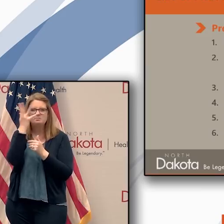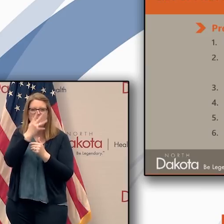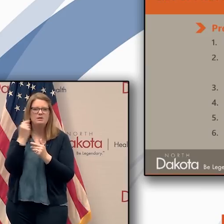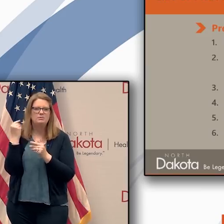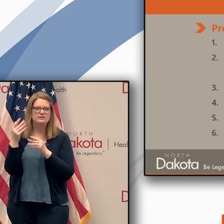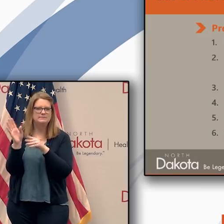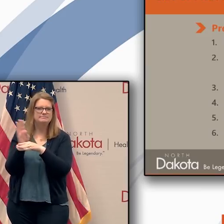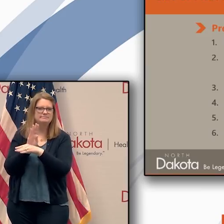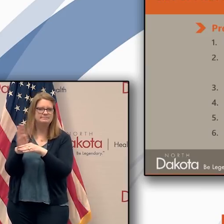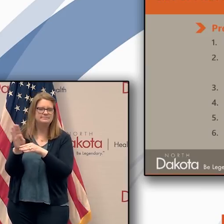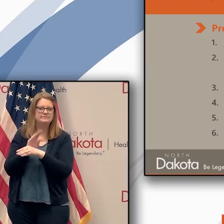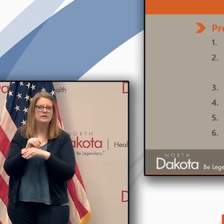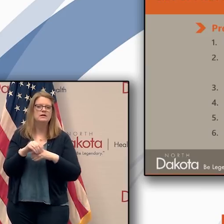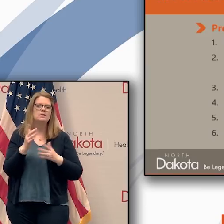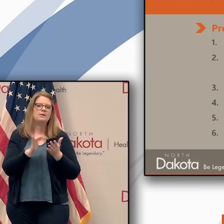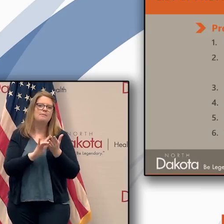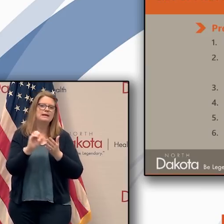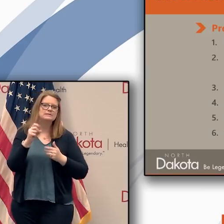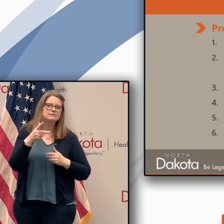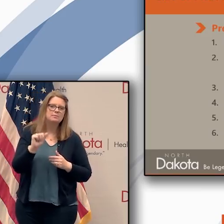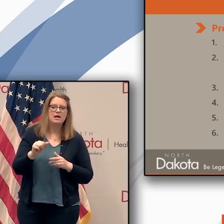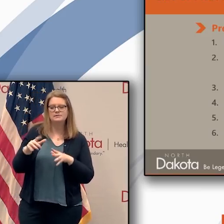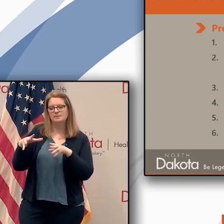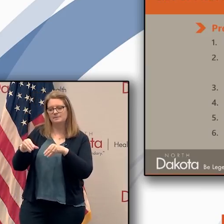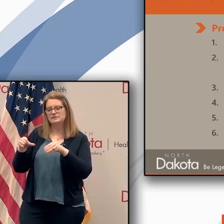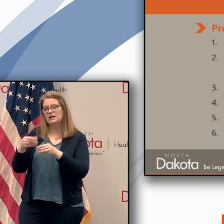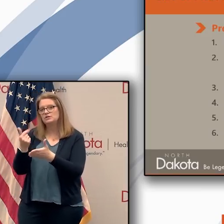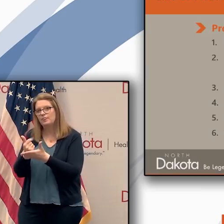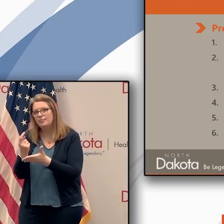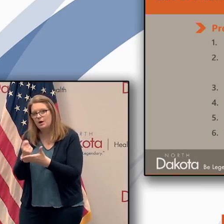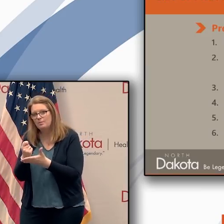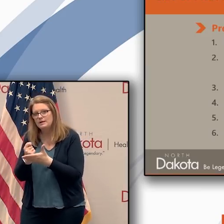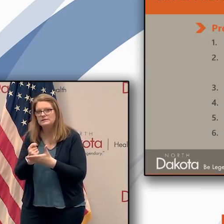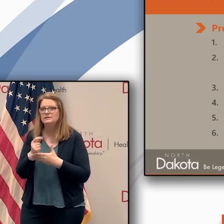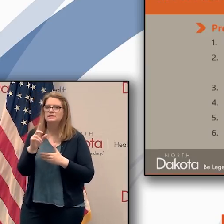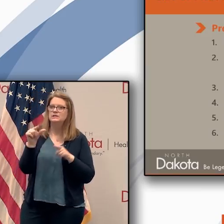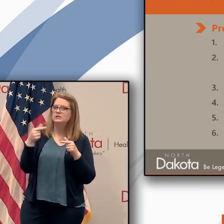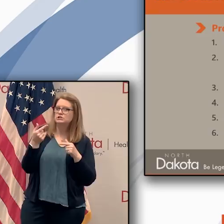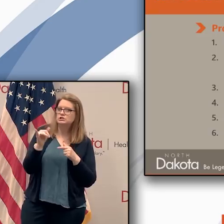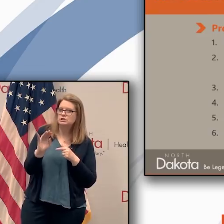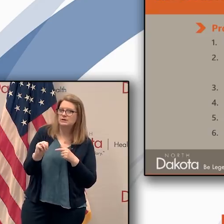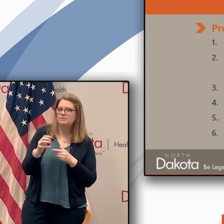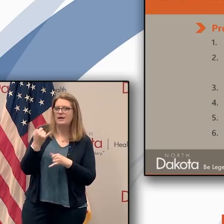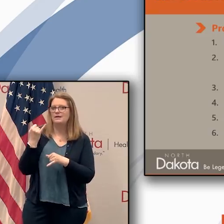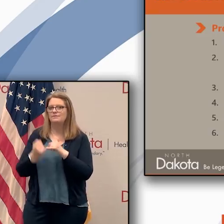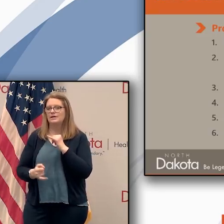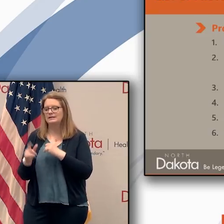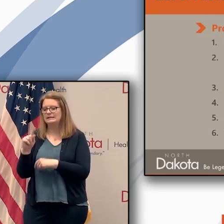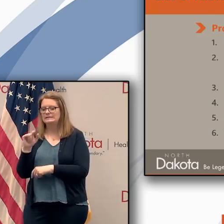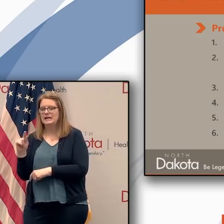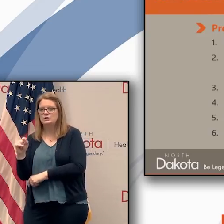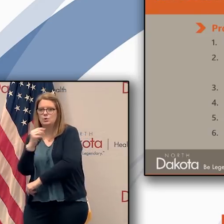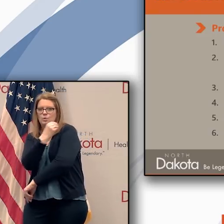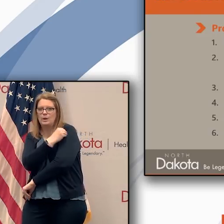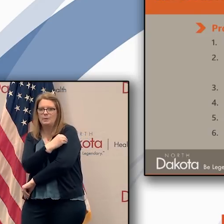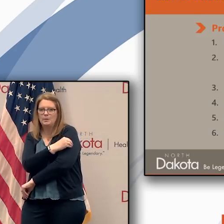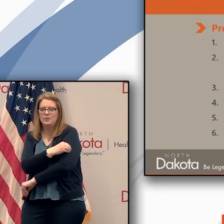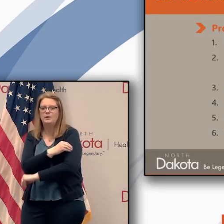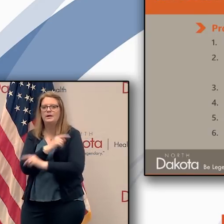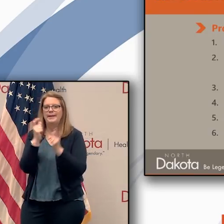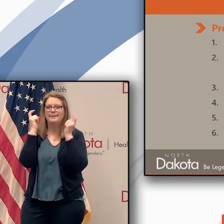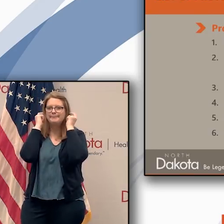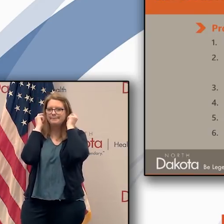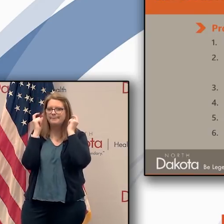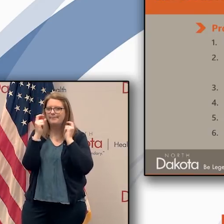businesses, medical spas, massage therapists, fitness centers, and finally, tattoo and body piercing